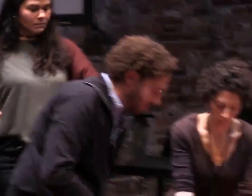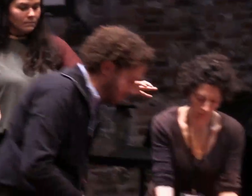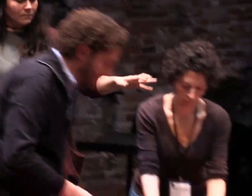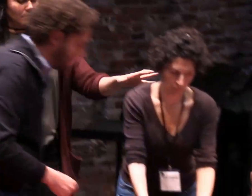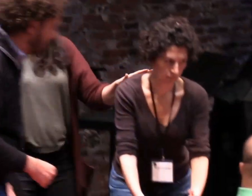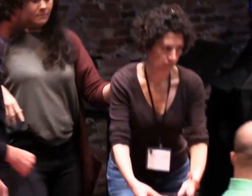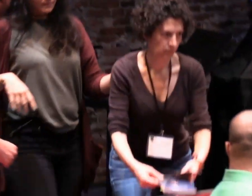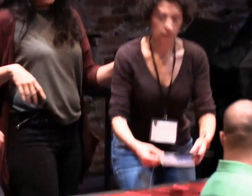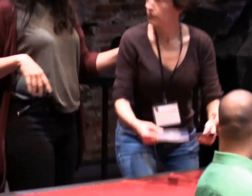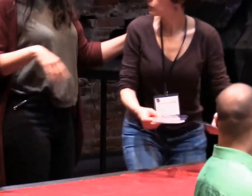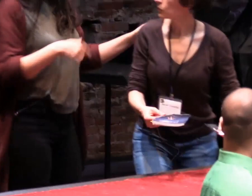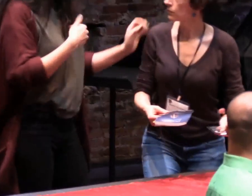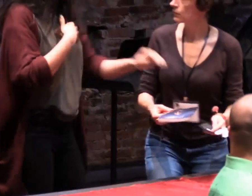altar.